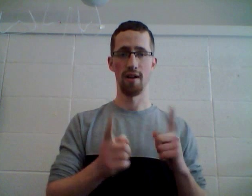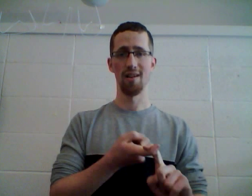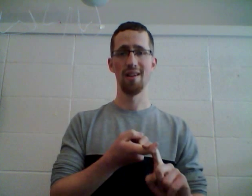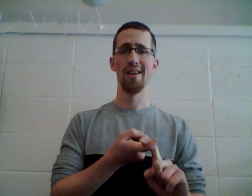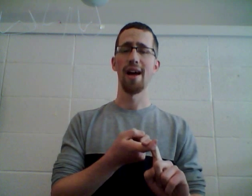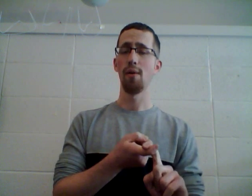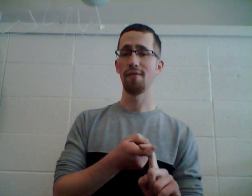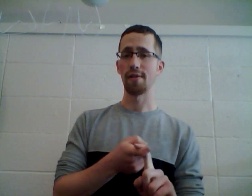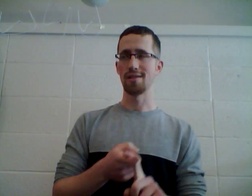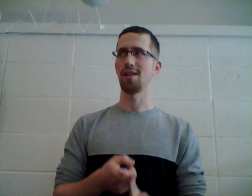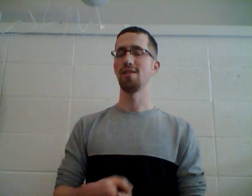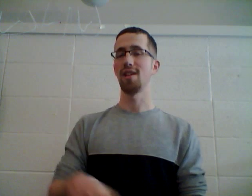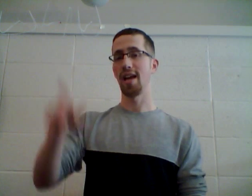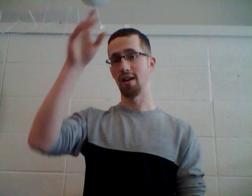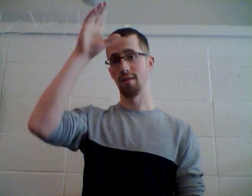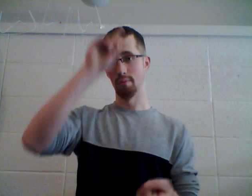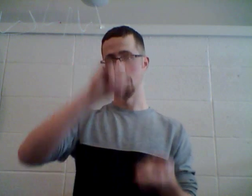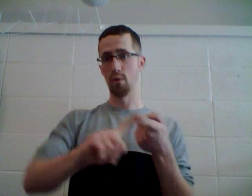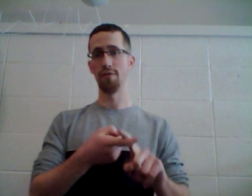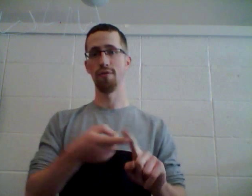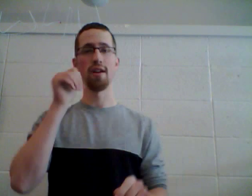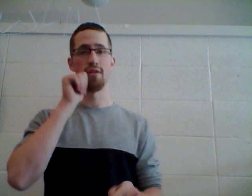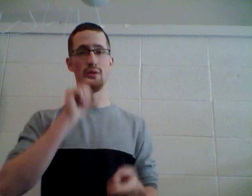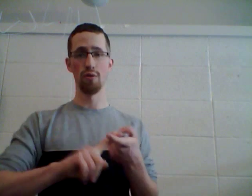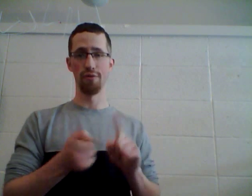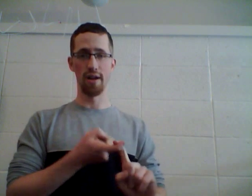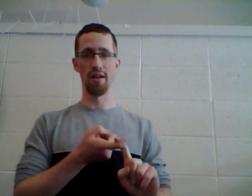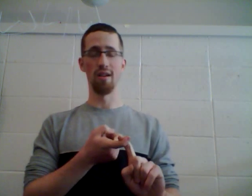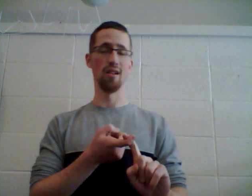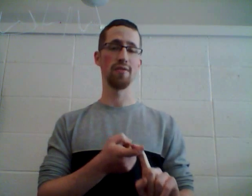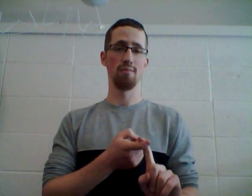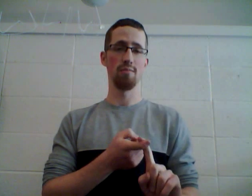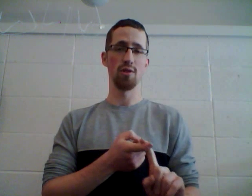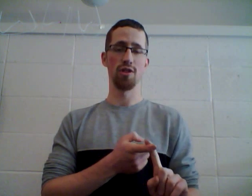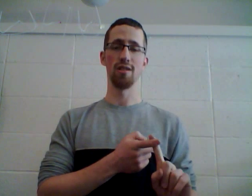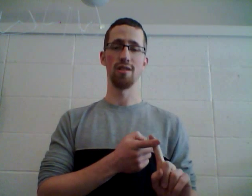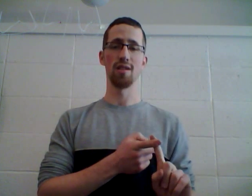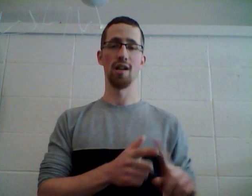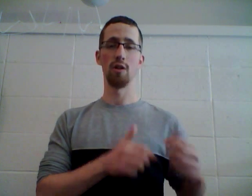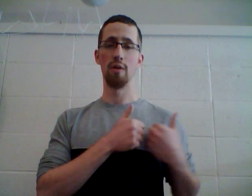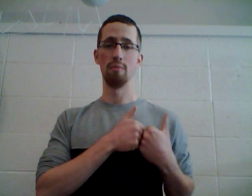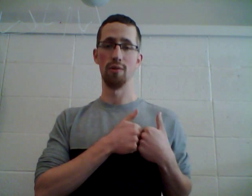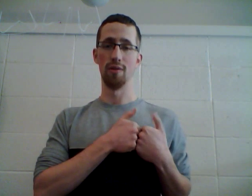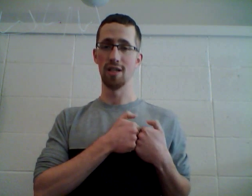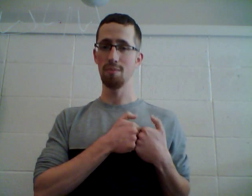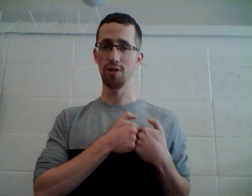Girlfriend. However, instead of saying boyfriend, girlfriend, a lot of times you'll just see sign language people do this